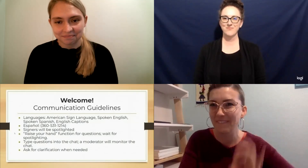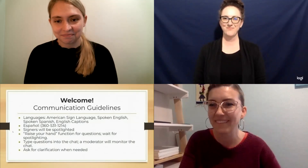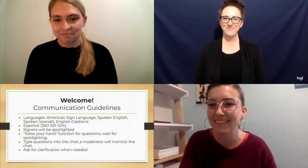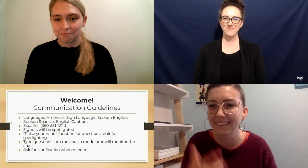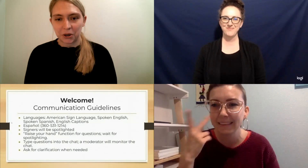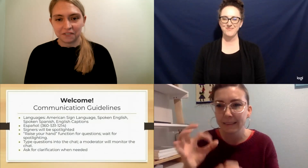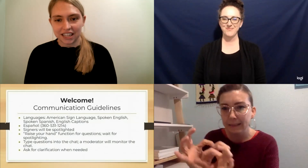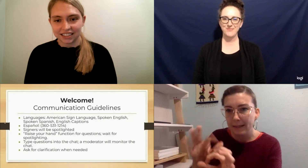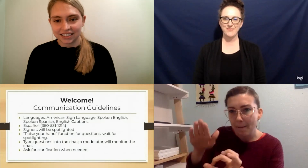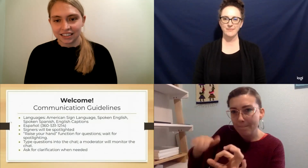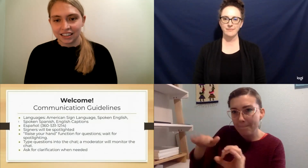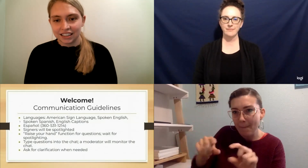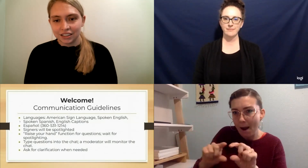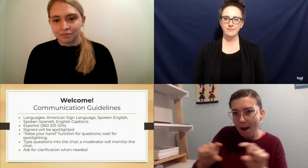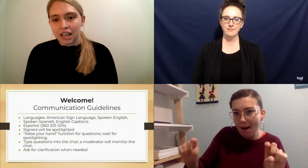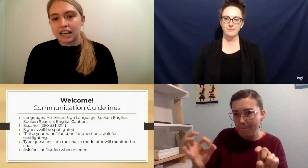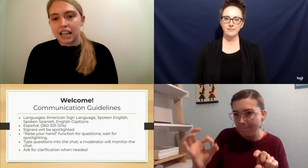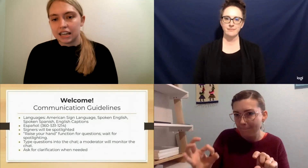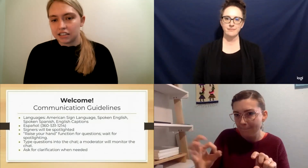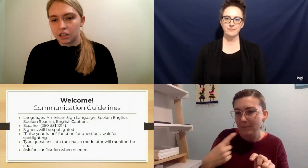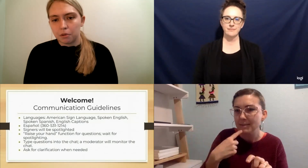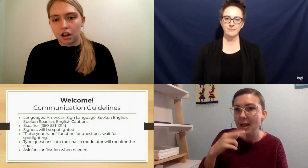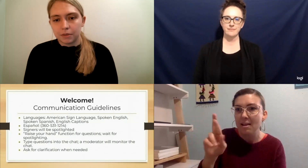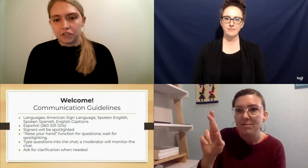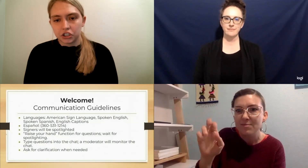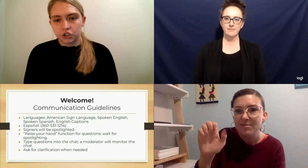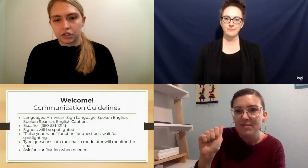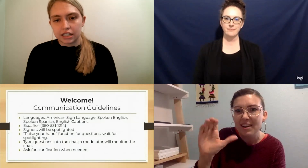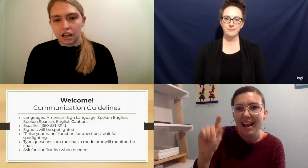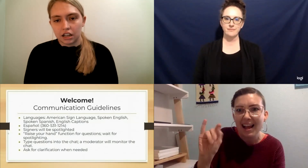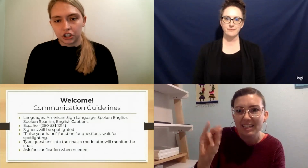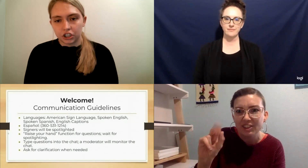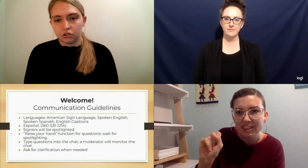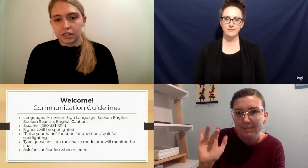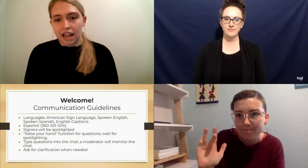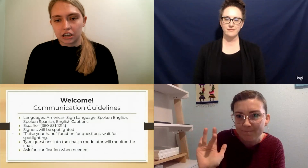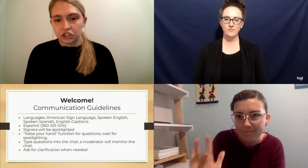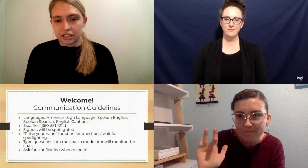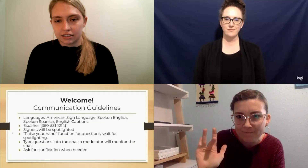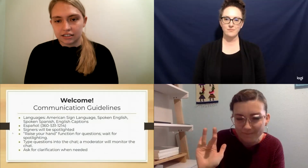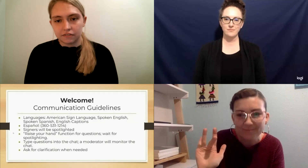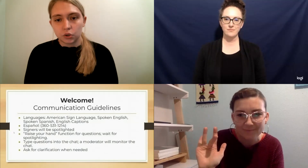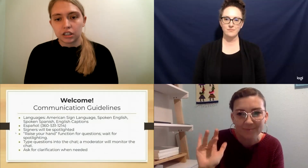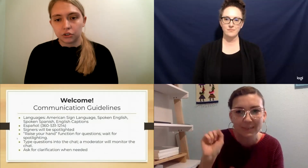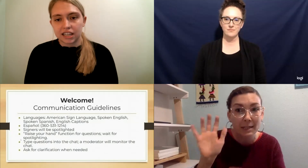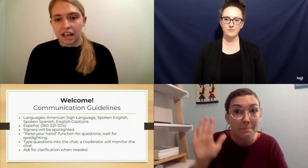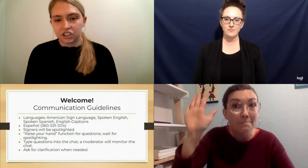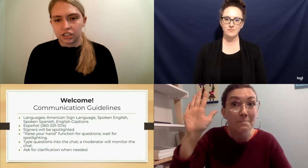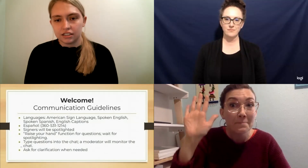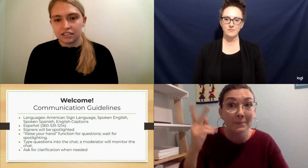up. Perfect. And again, it's at the bottom of your screen under reactions. If you